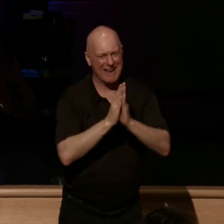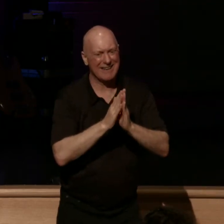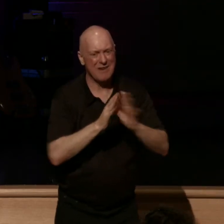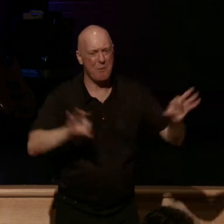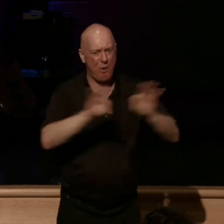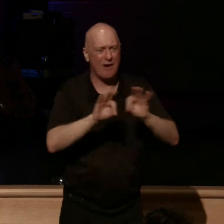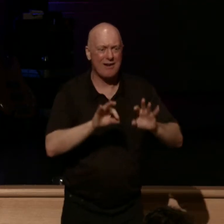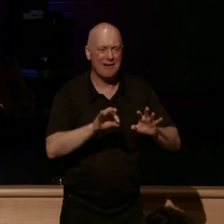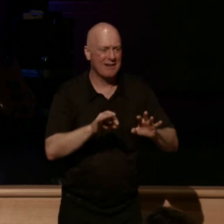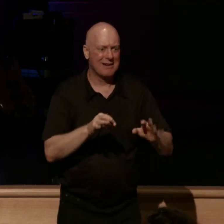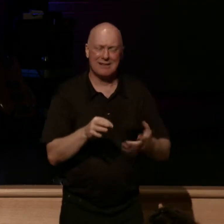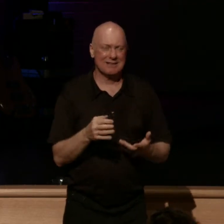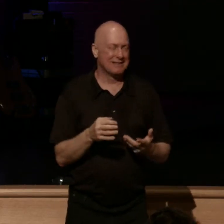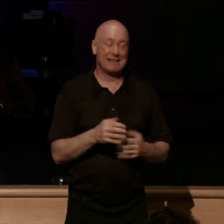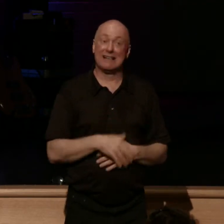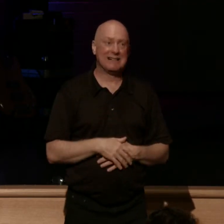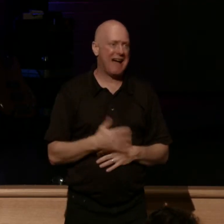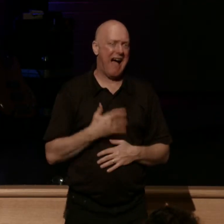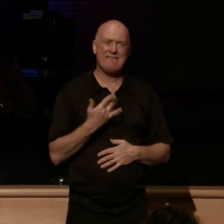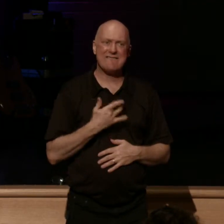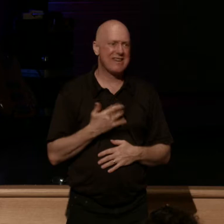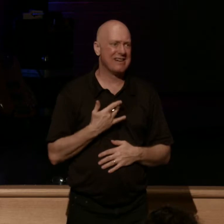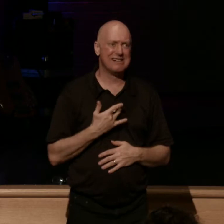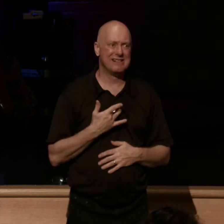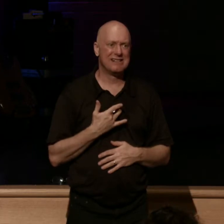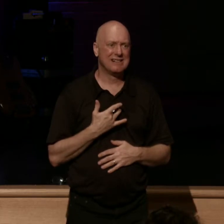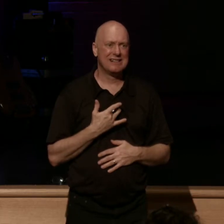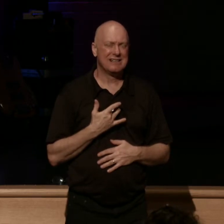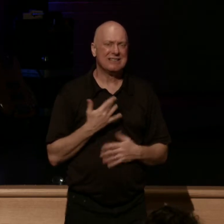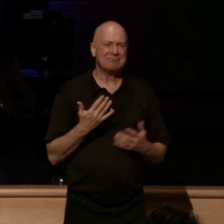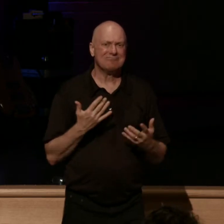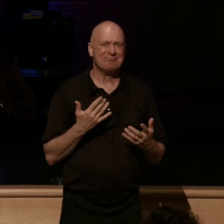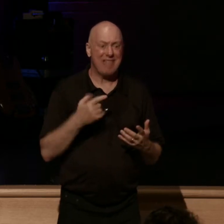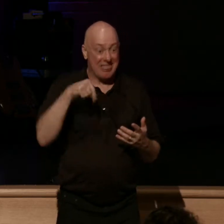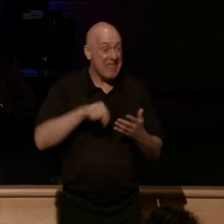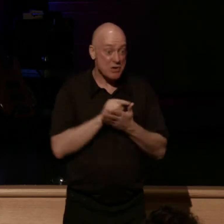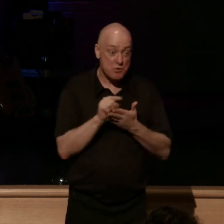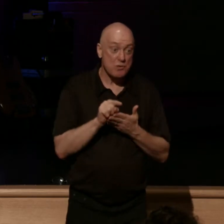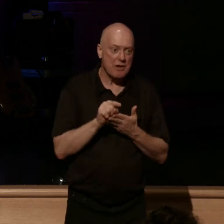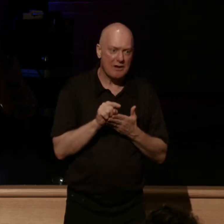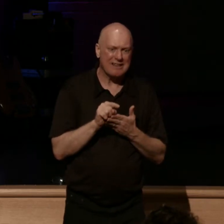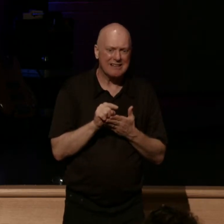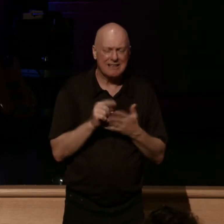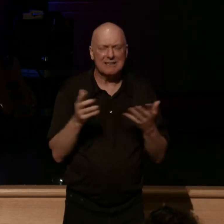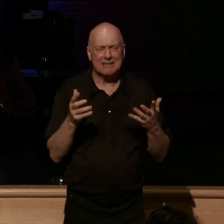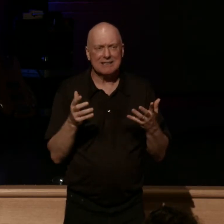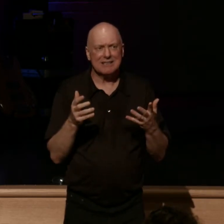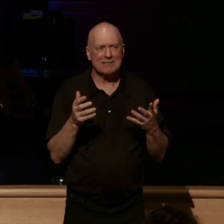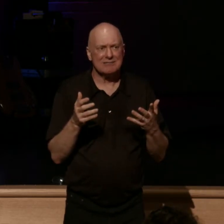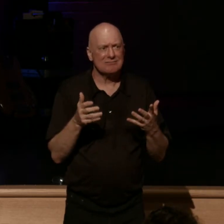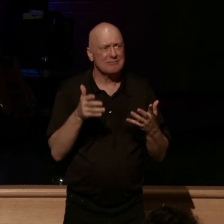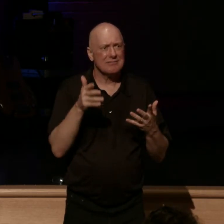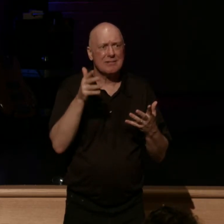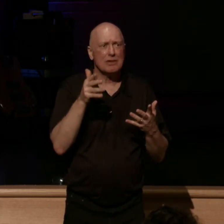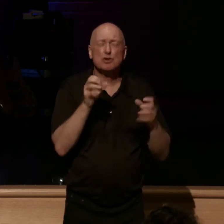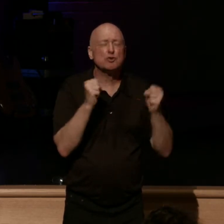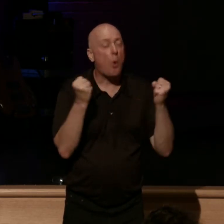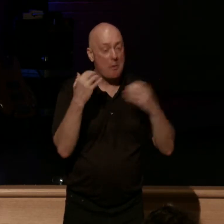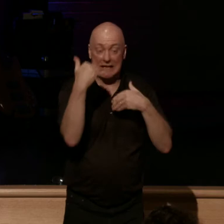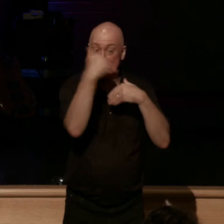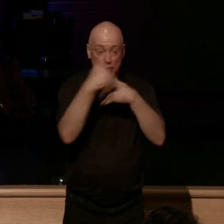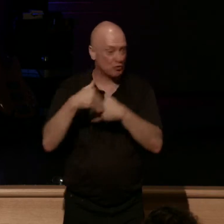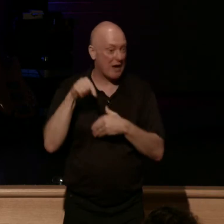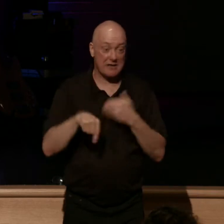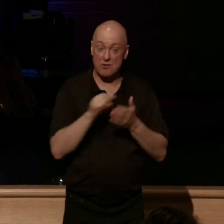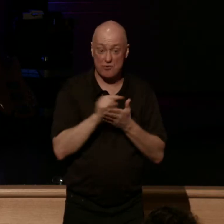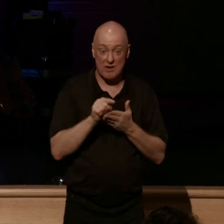it's been one of those weeks, you know, one of those weeks where you're like, well, every week's like this in some ways, but it was a little different just saying, God, there's been so many distractions this week. It's